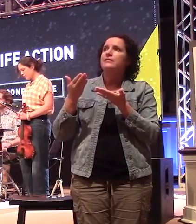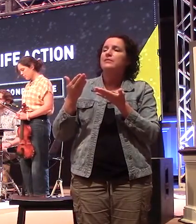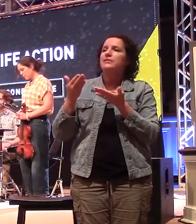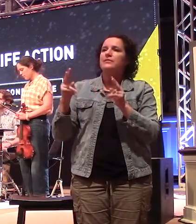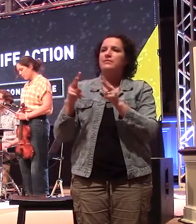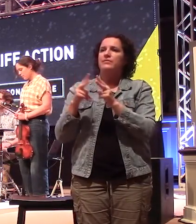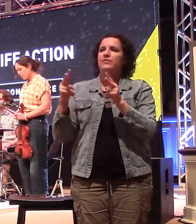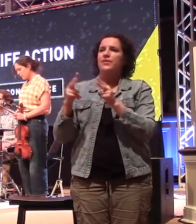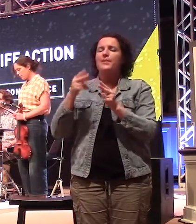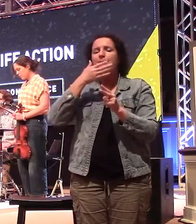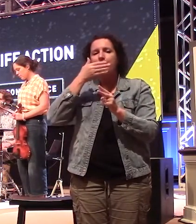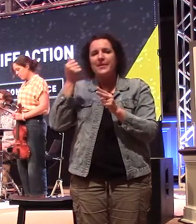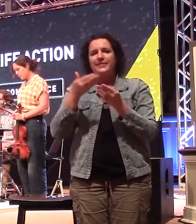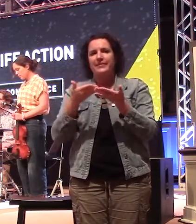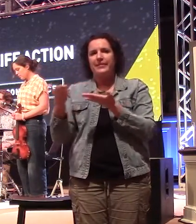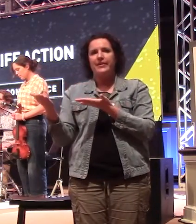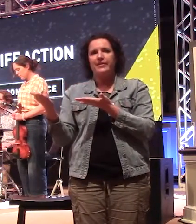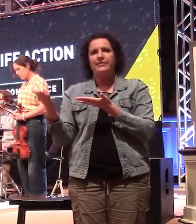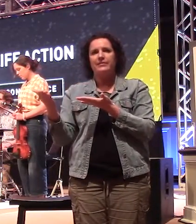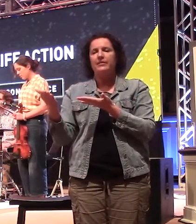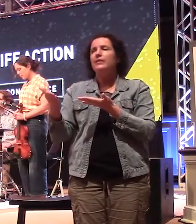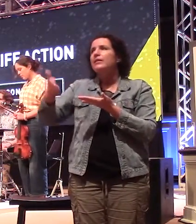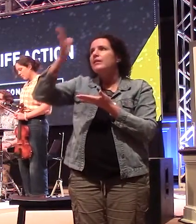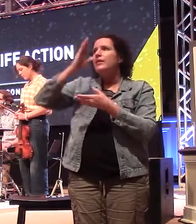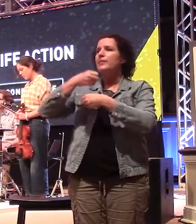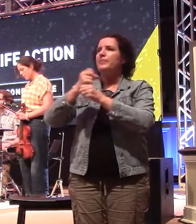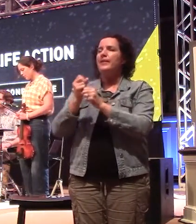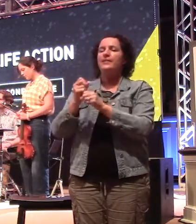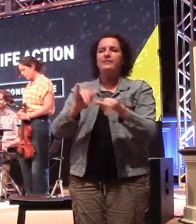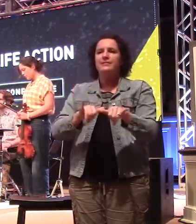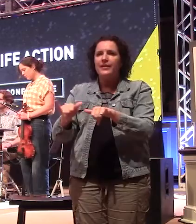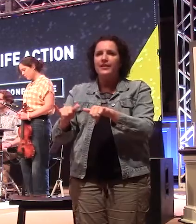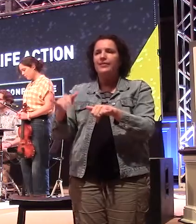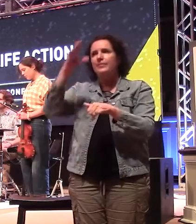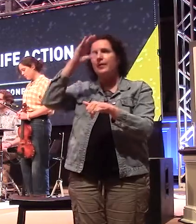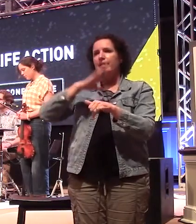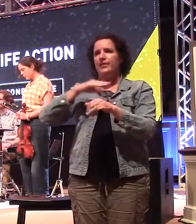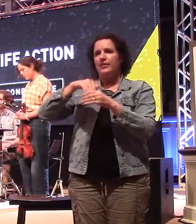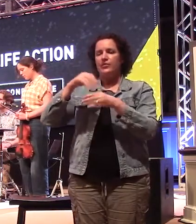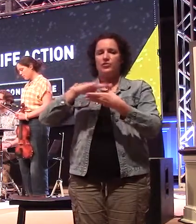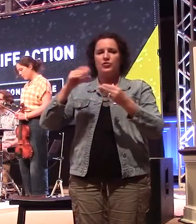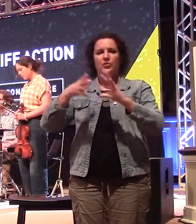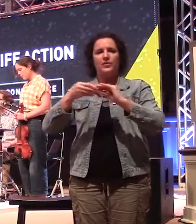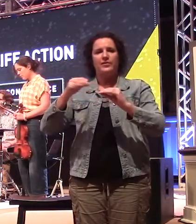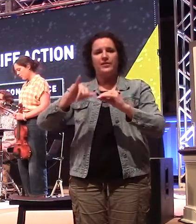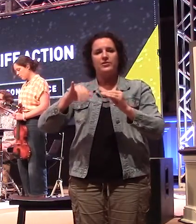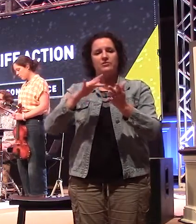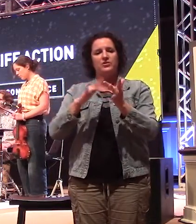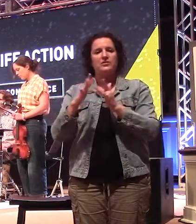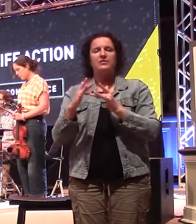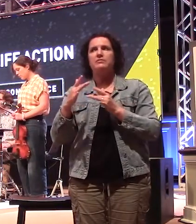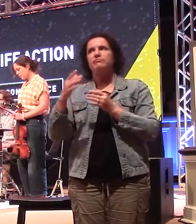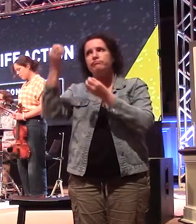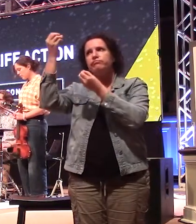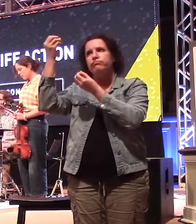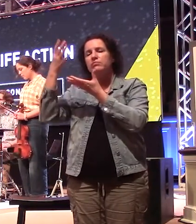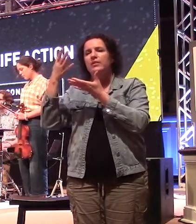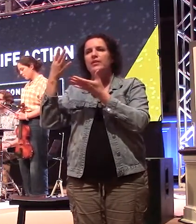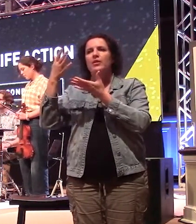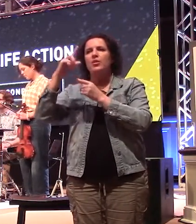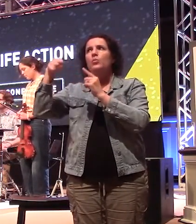the very best thing. God, make us like the man in the story that Jesus told, that when he